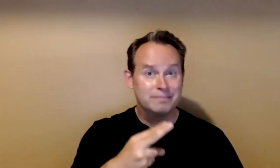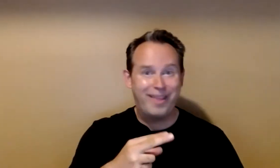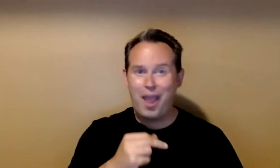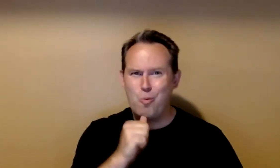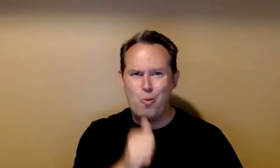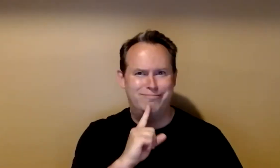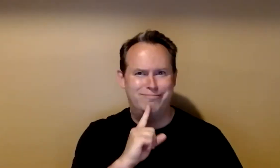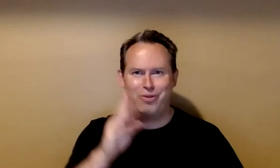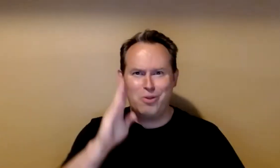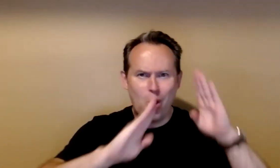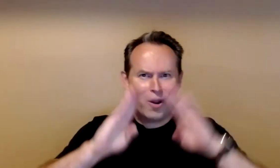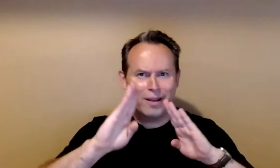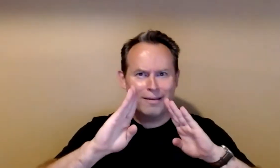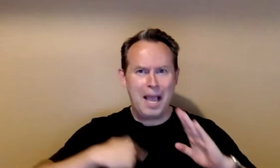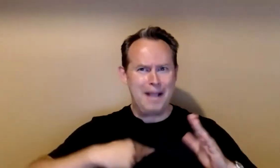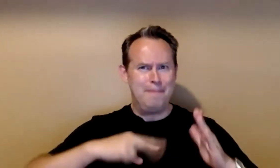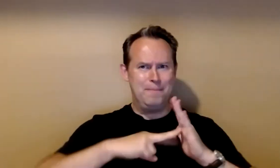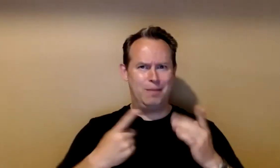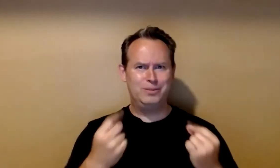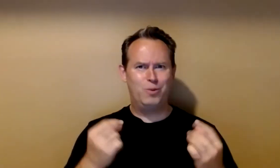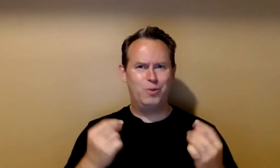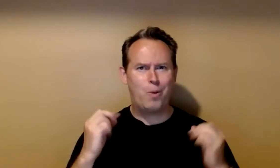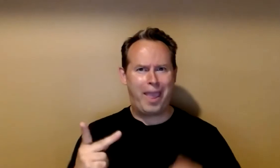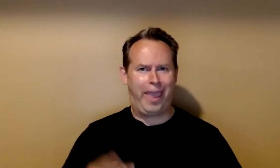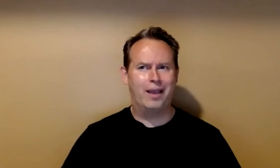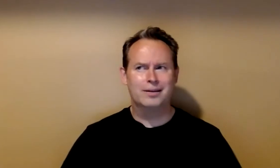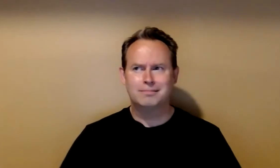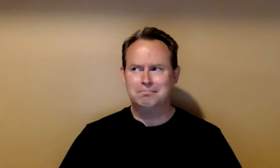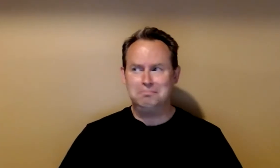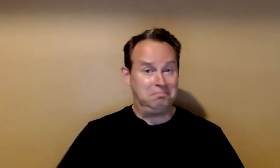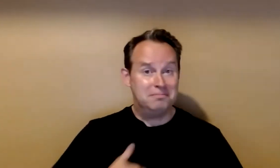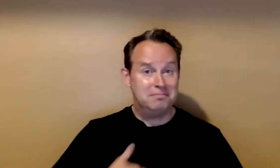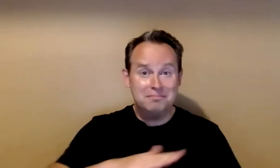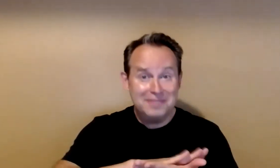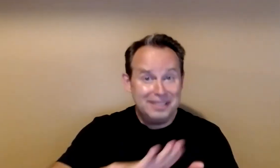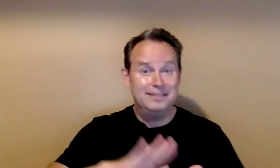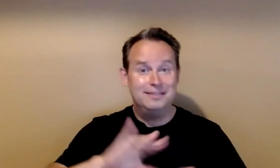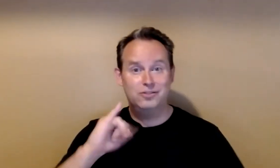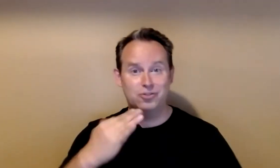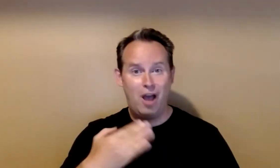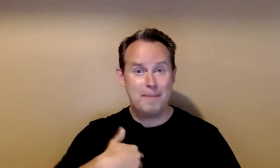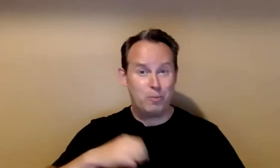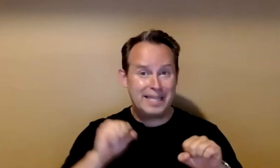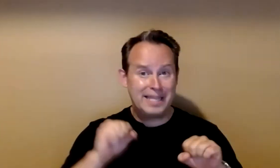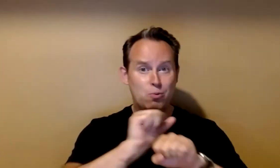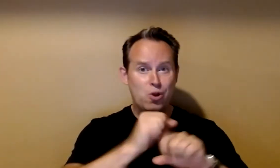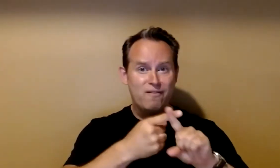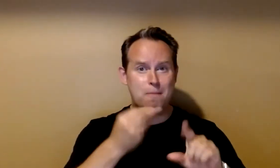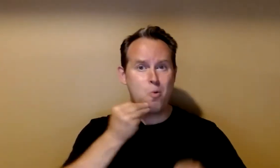When it all started back in March, I wasn't really worried. I mean, I was doing okay. I had a decent job and I was